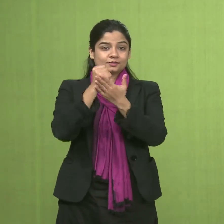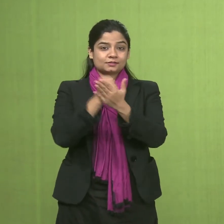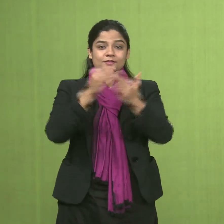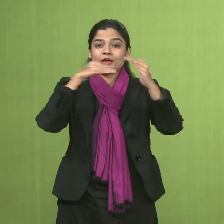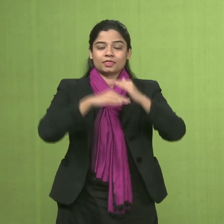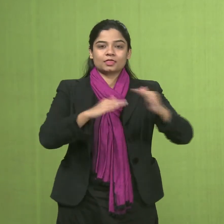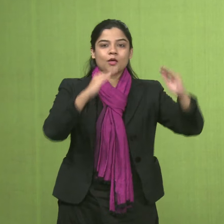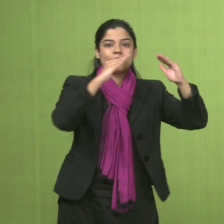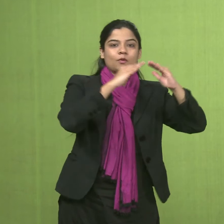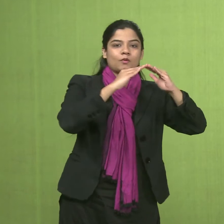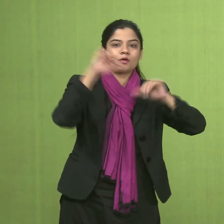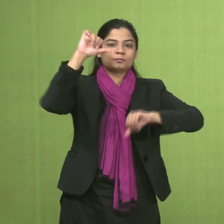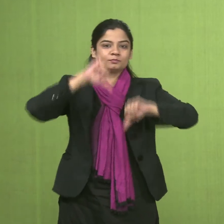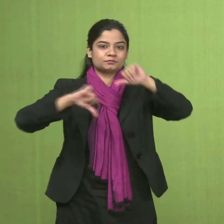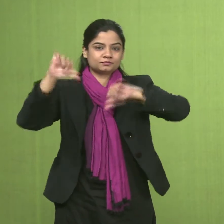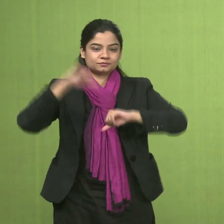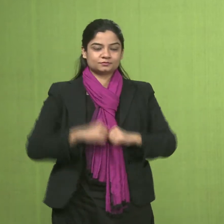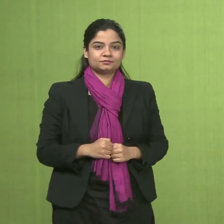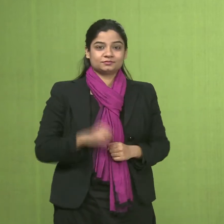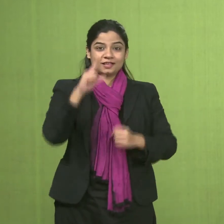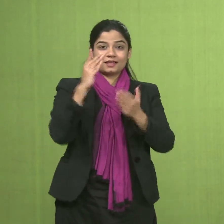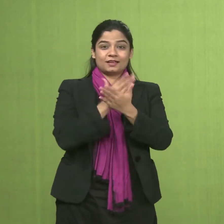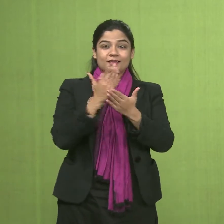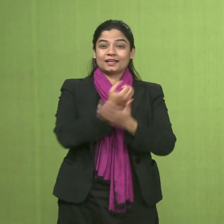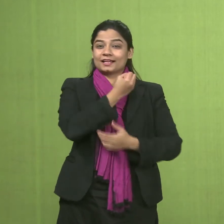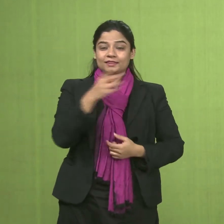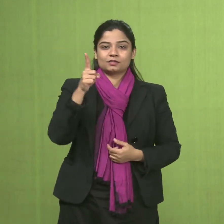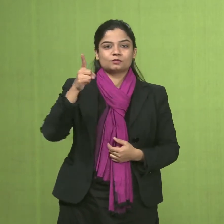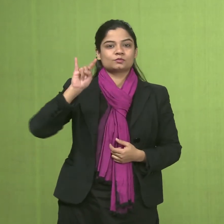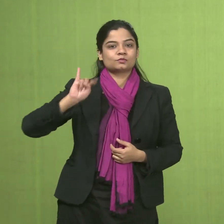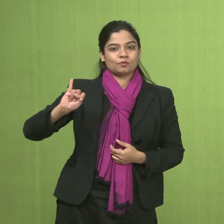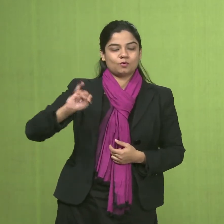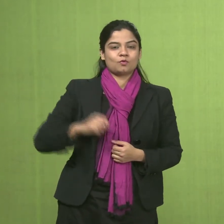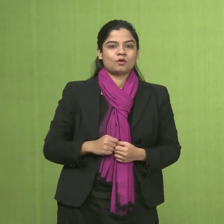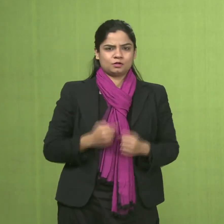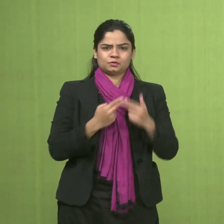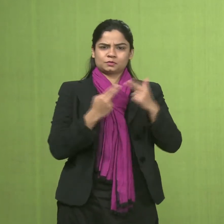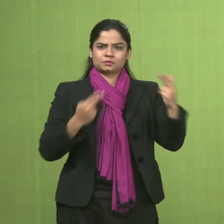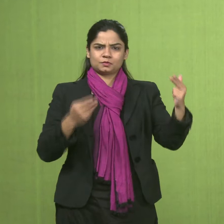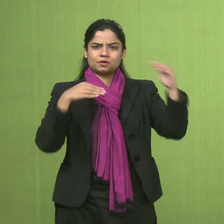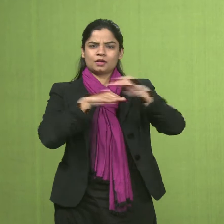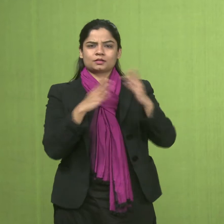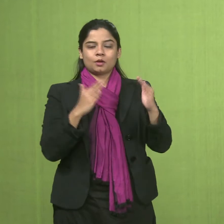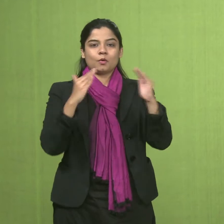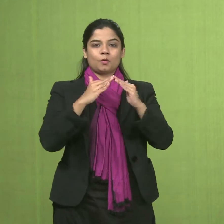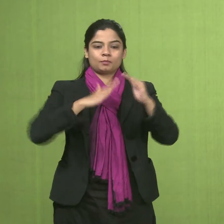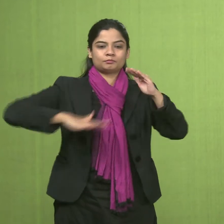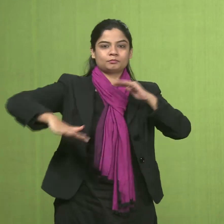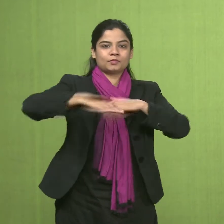The subject is Home Science, lesson number 16. The title